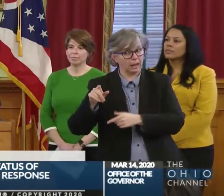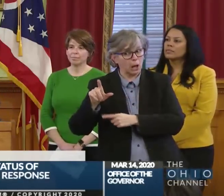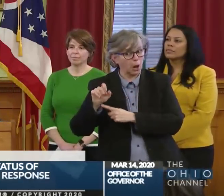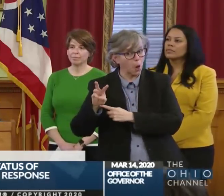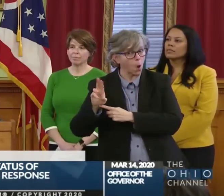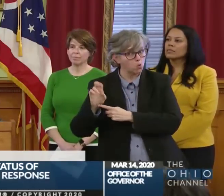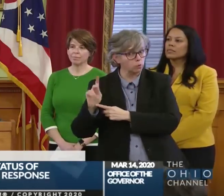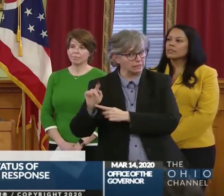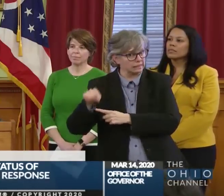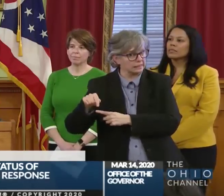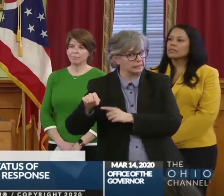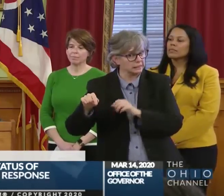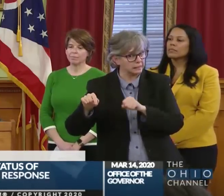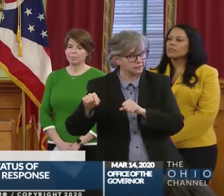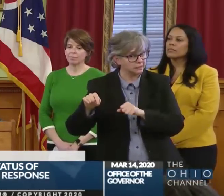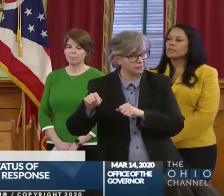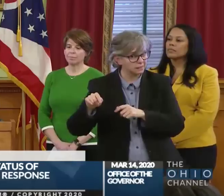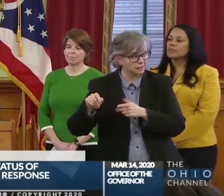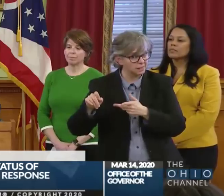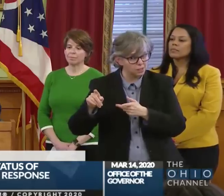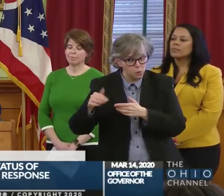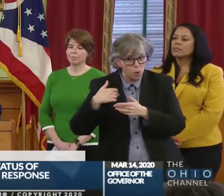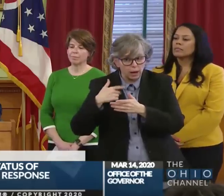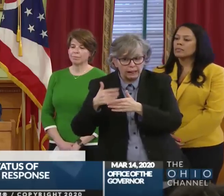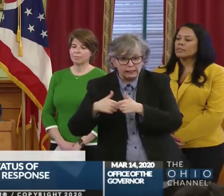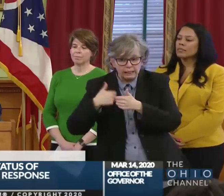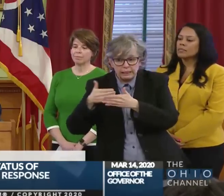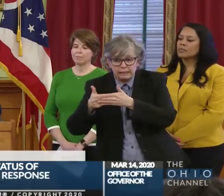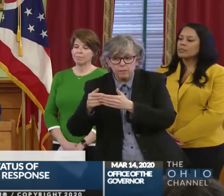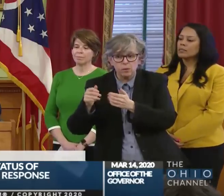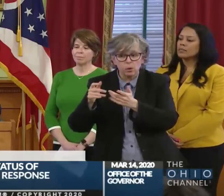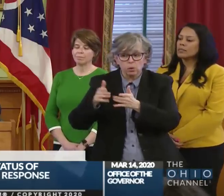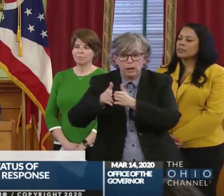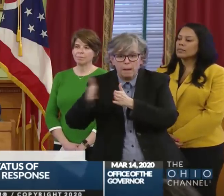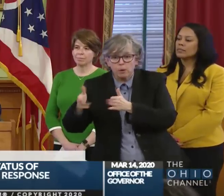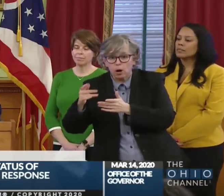there an elderly neighbor or someone that needs your help?